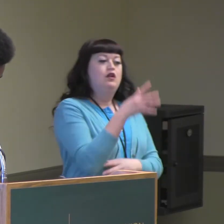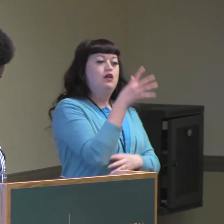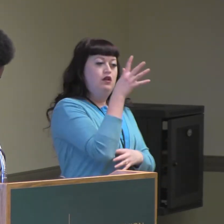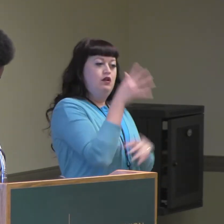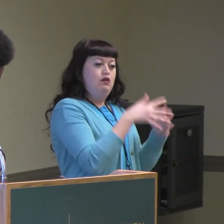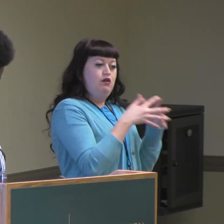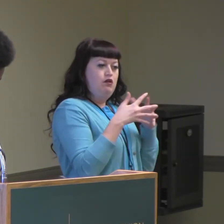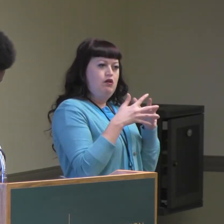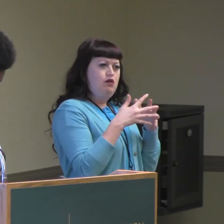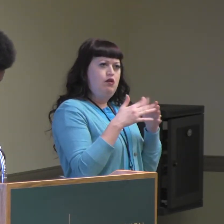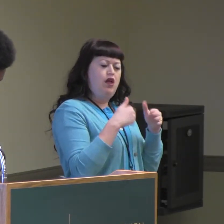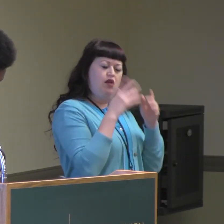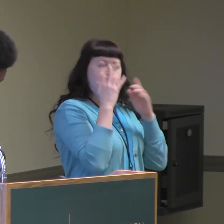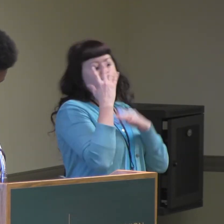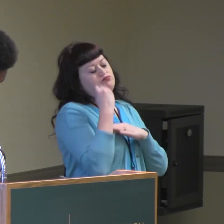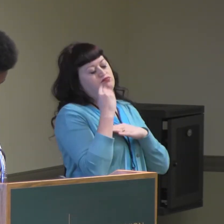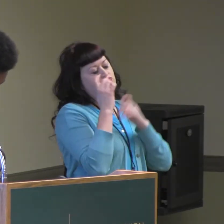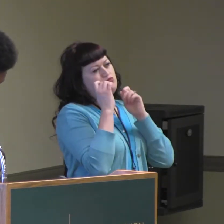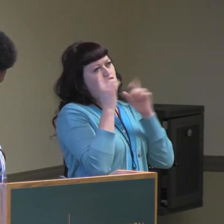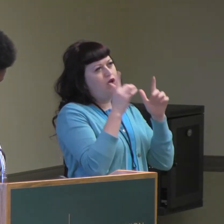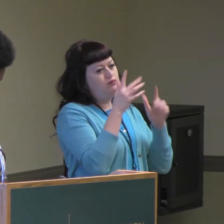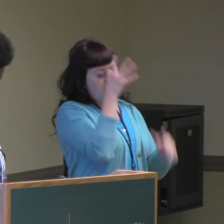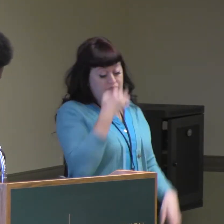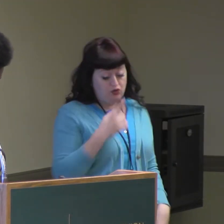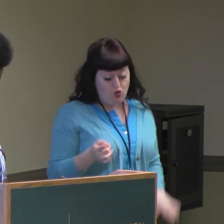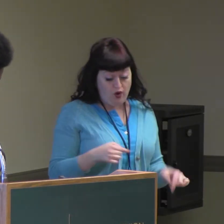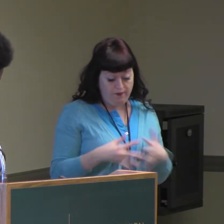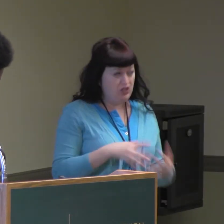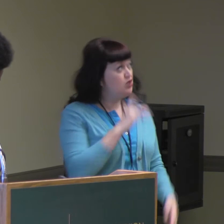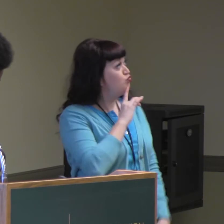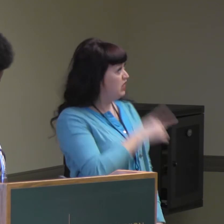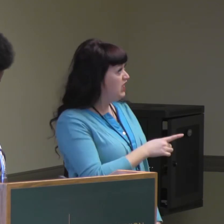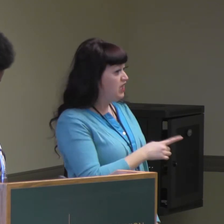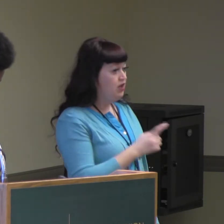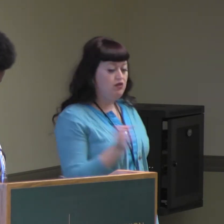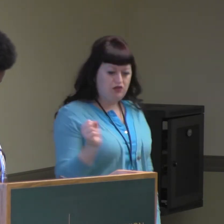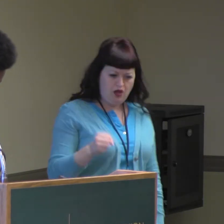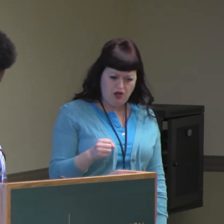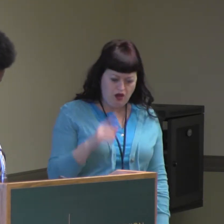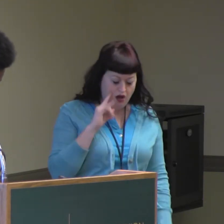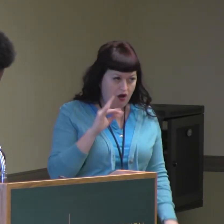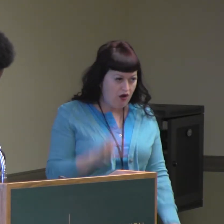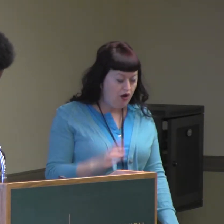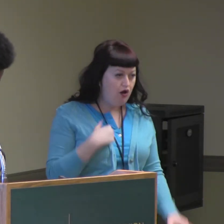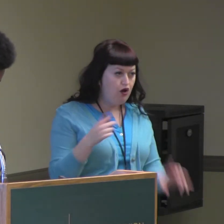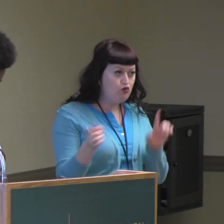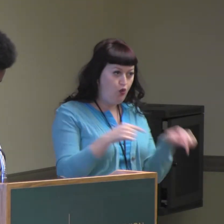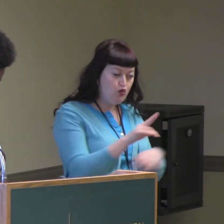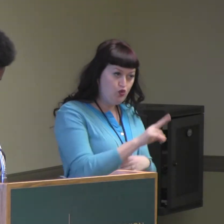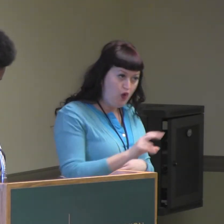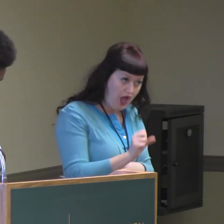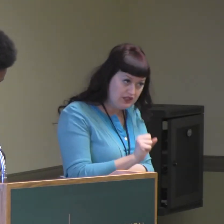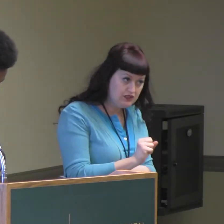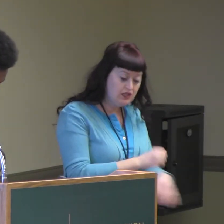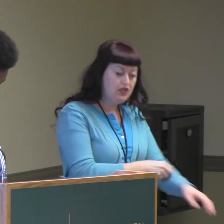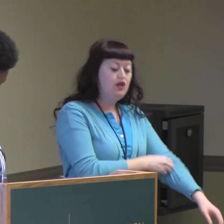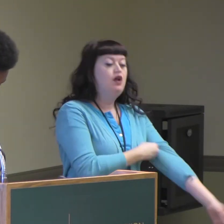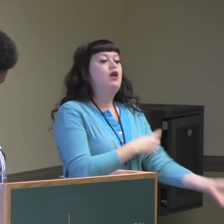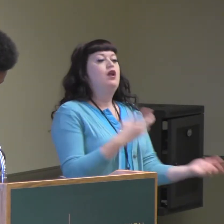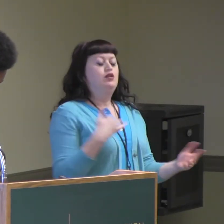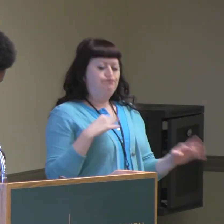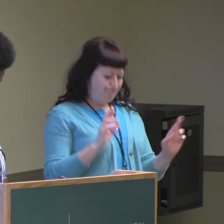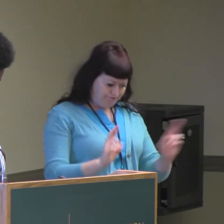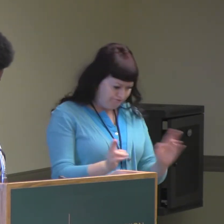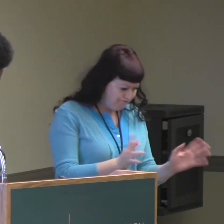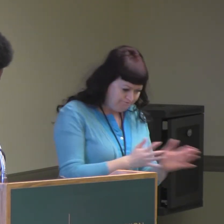right after I woke up from my nap. I was like, really? He replied, yeah. I couldn't believe that we would be going to the U.S. As soon as we got